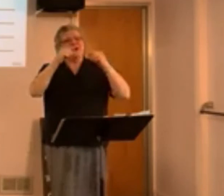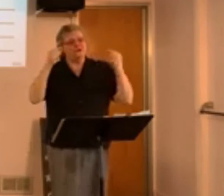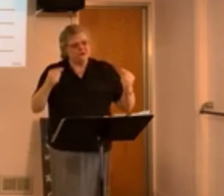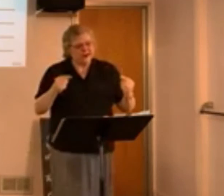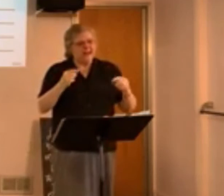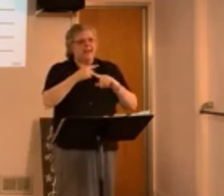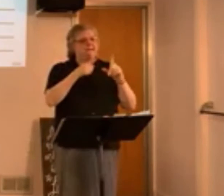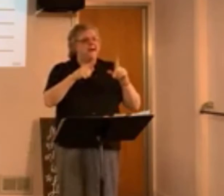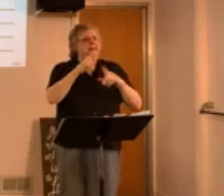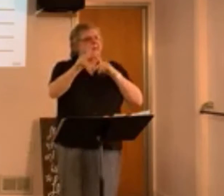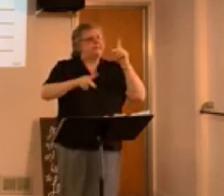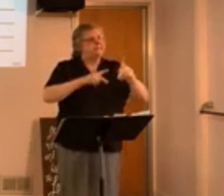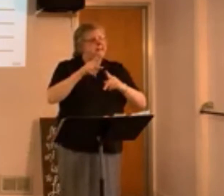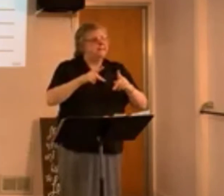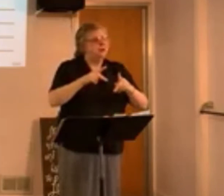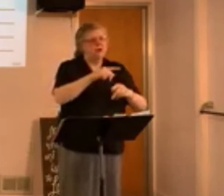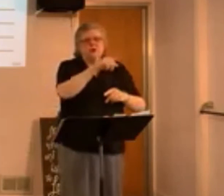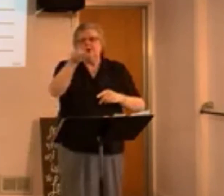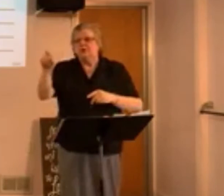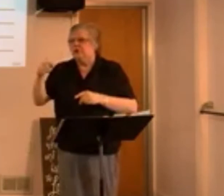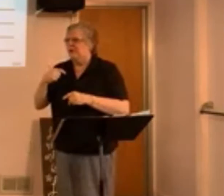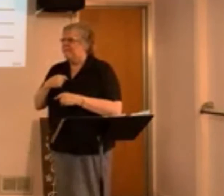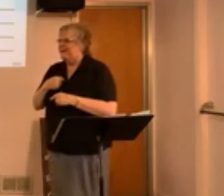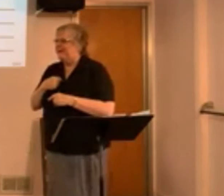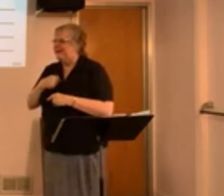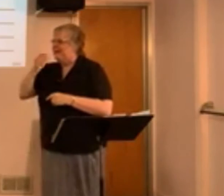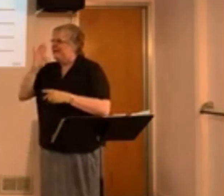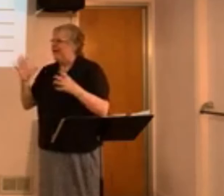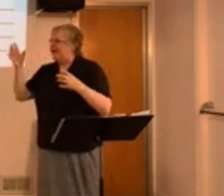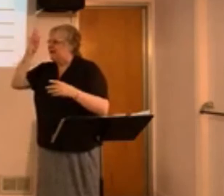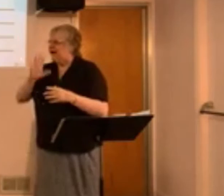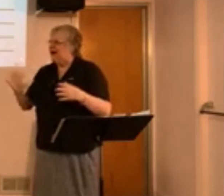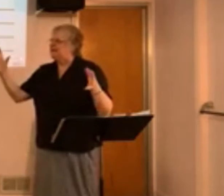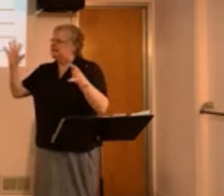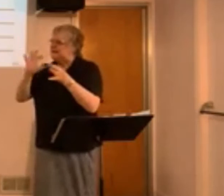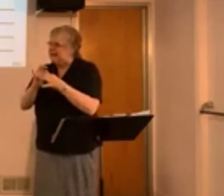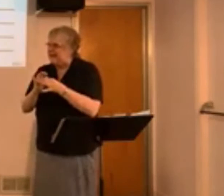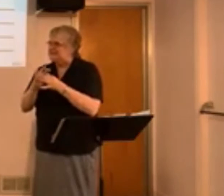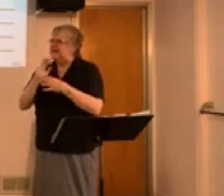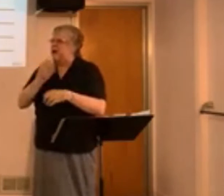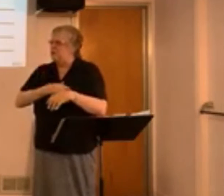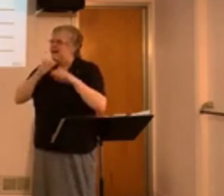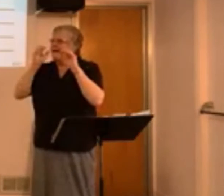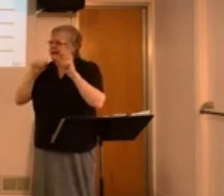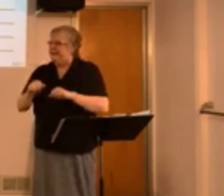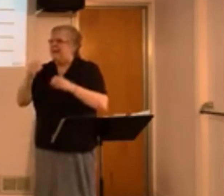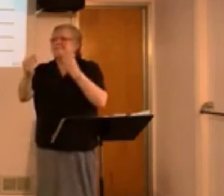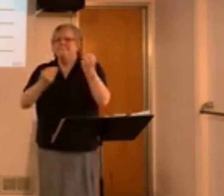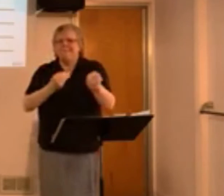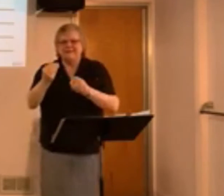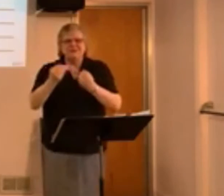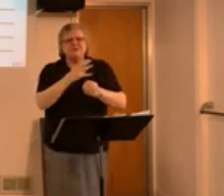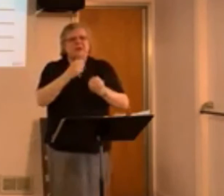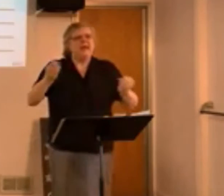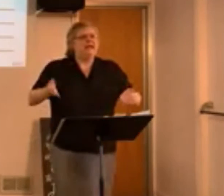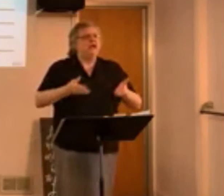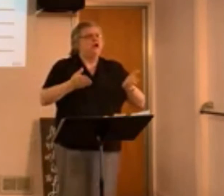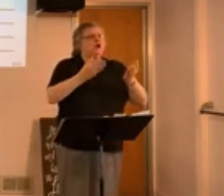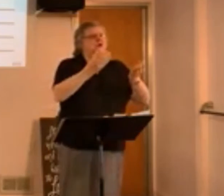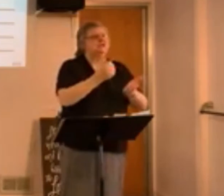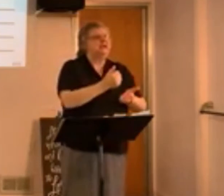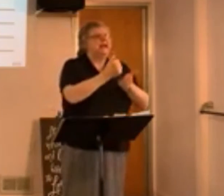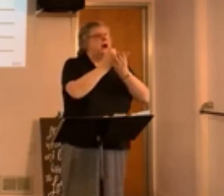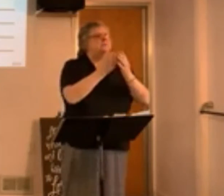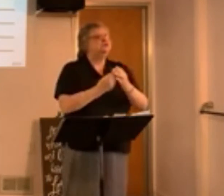ultimately it's the people that God connects us with so that we might minister and encourage and help